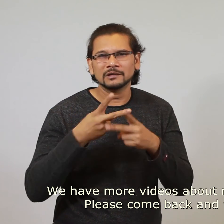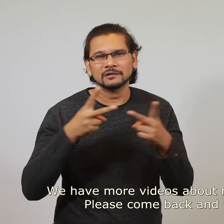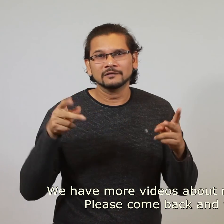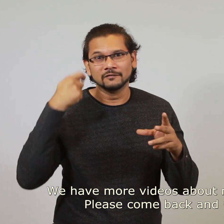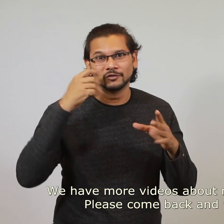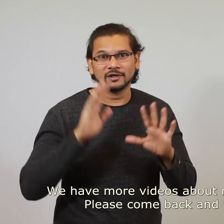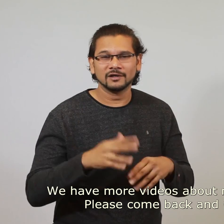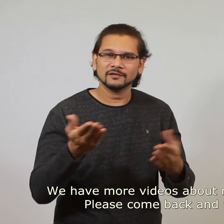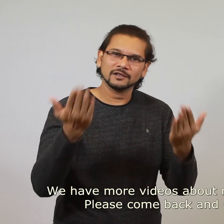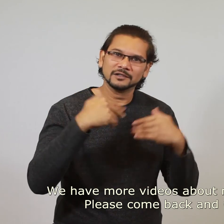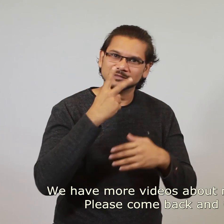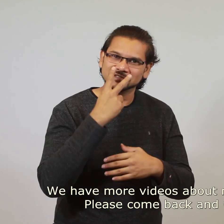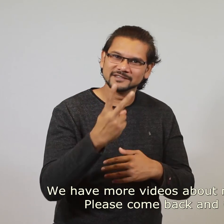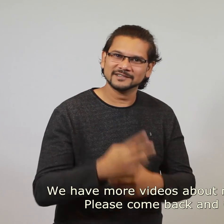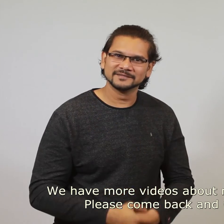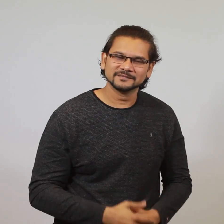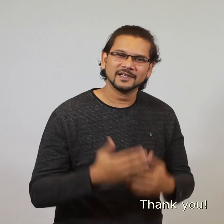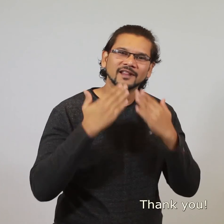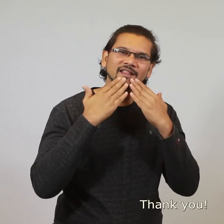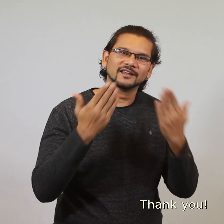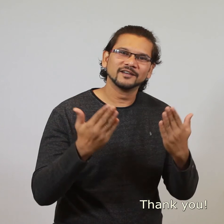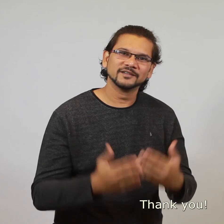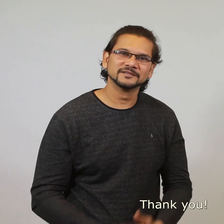please come back and watch. Thank you.